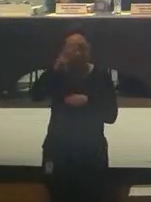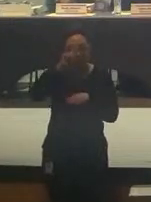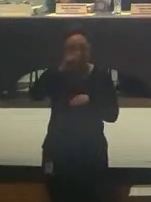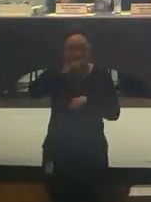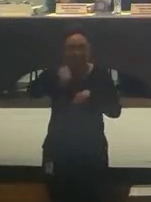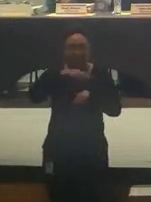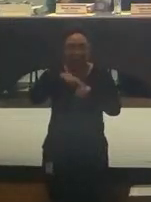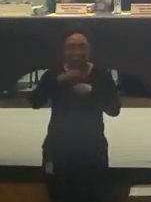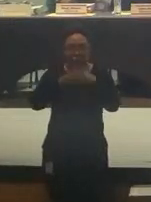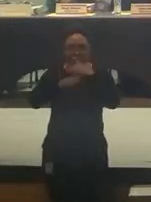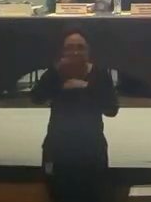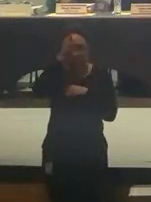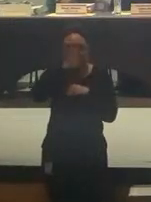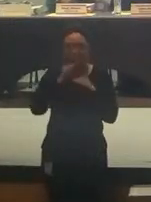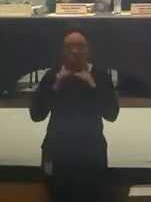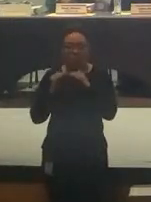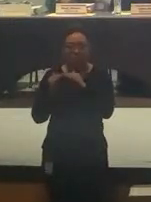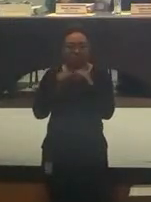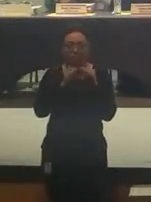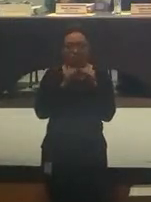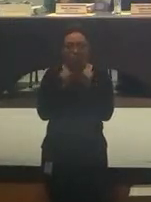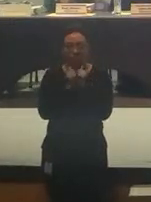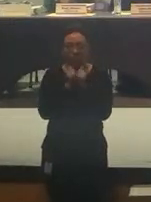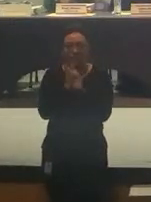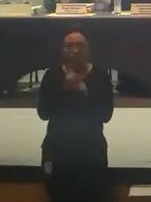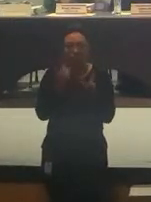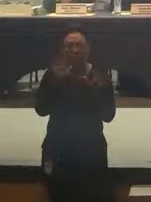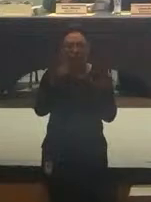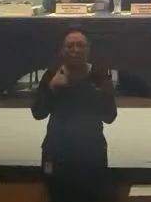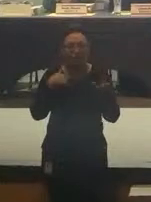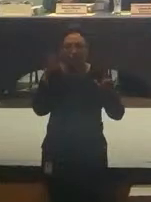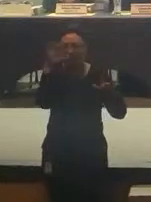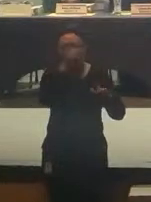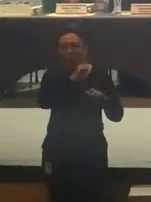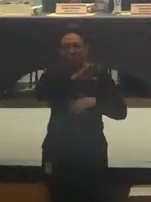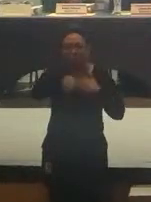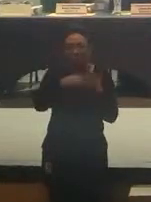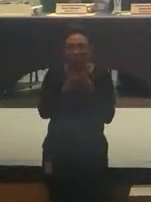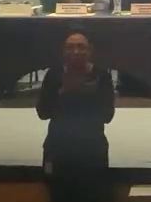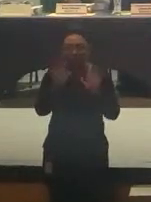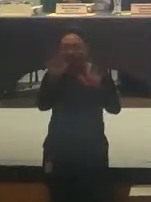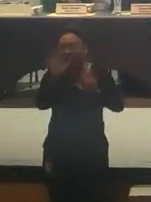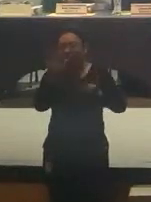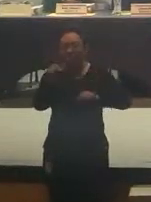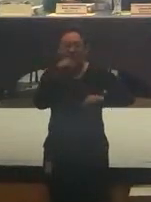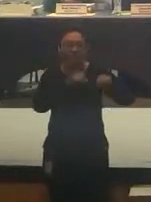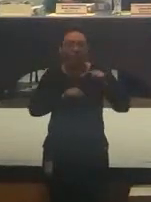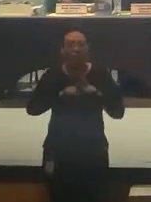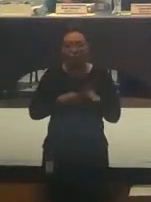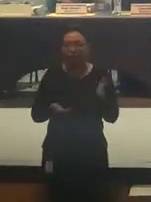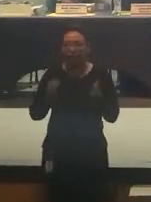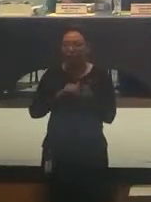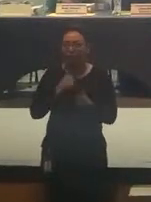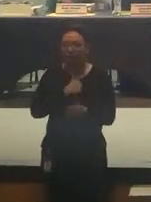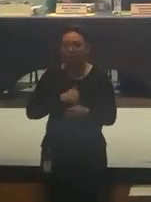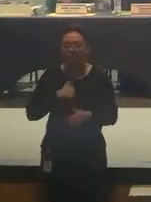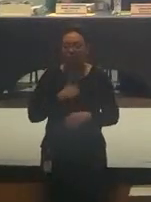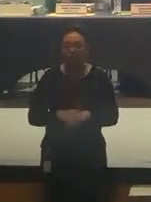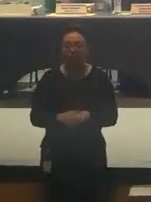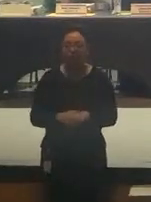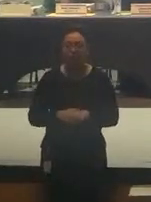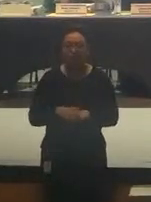nation, under God, indivisible, with liberty. What did I skip the whole thing? We're gonna start again, I'm so sorry. Here you